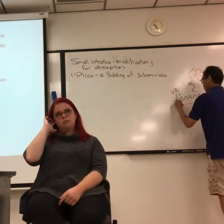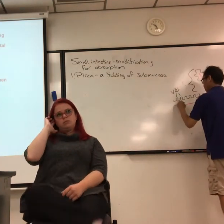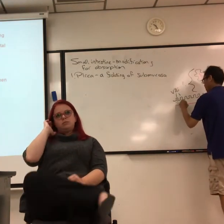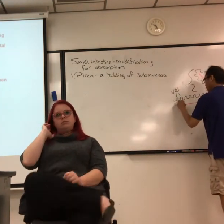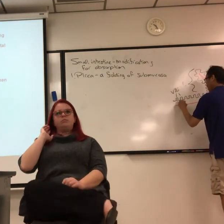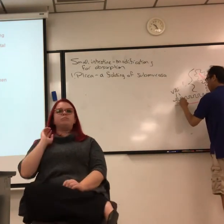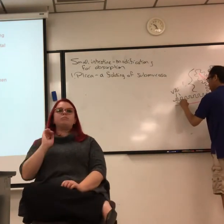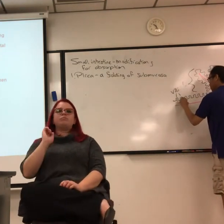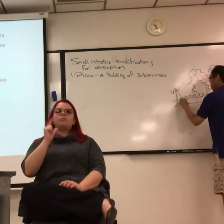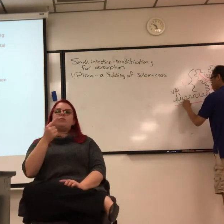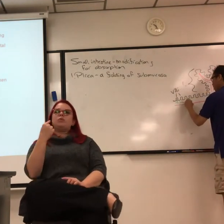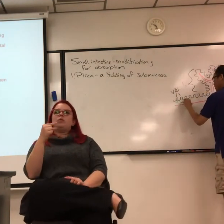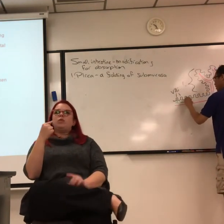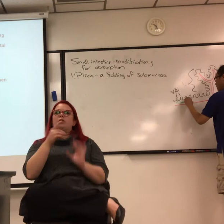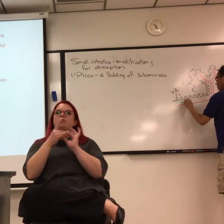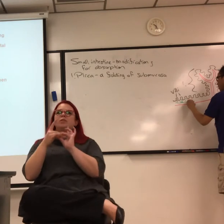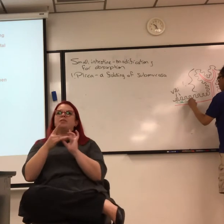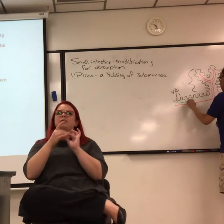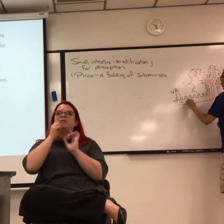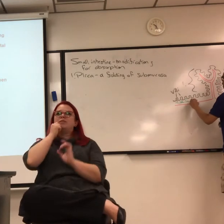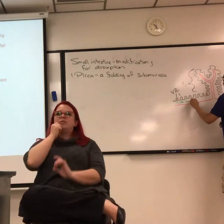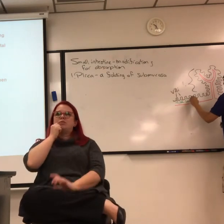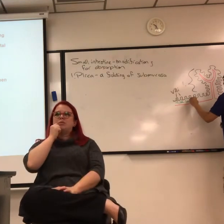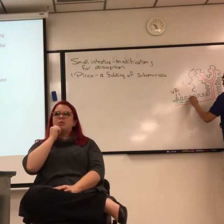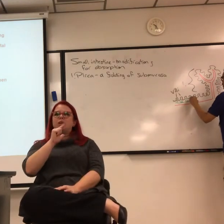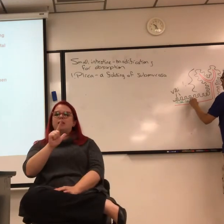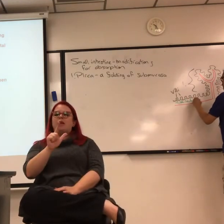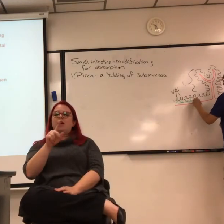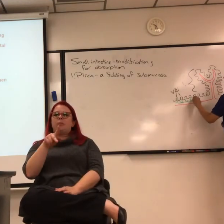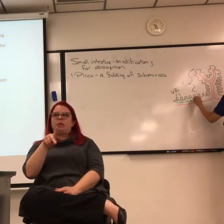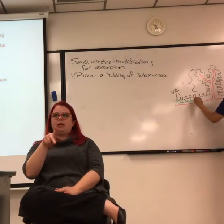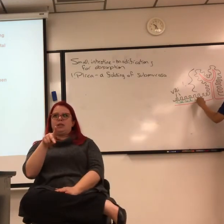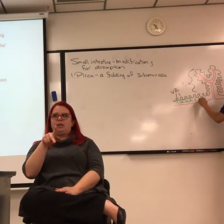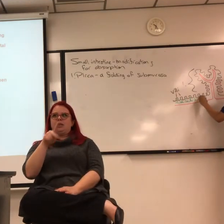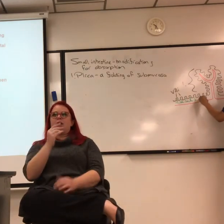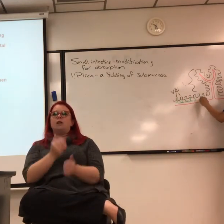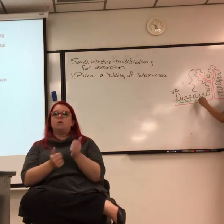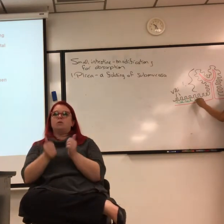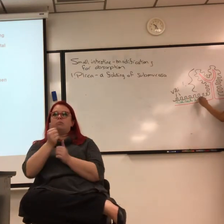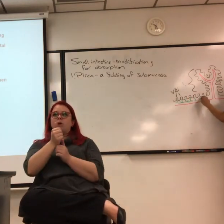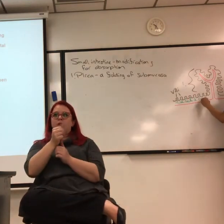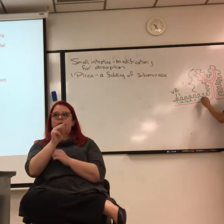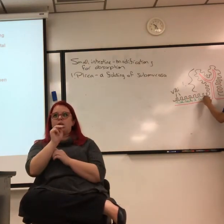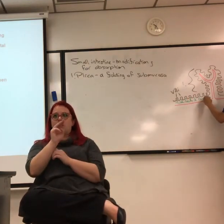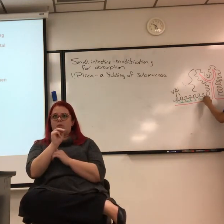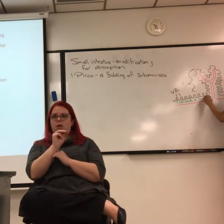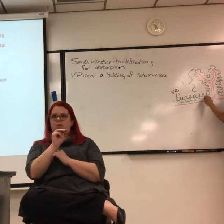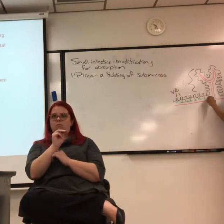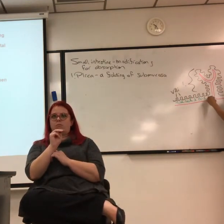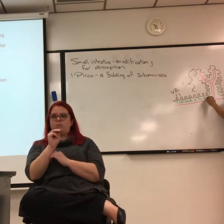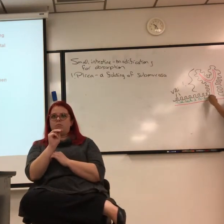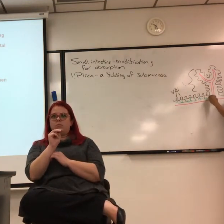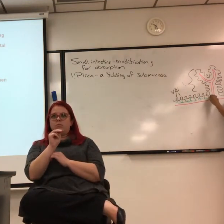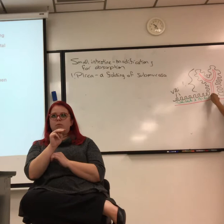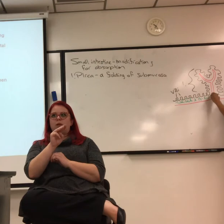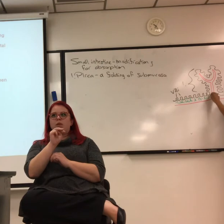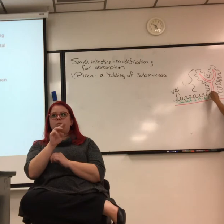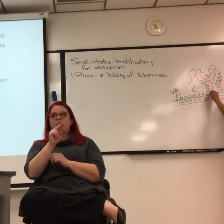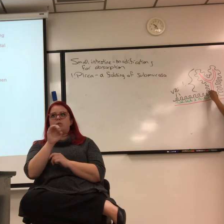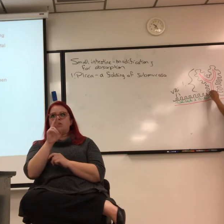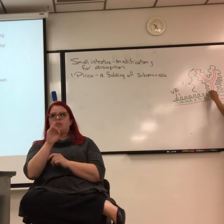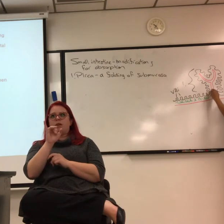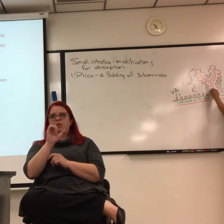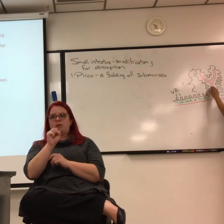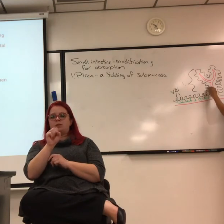all this green connective tissue I'm drawing is LP. It's above the MM, the muscularis